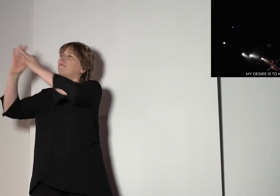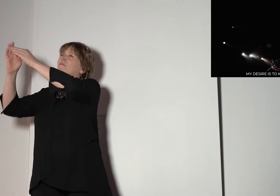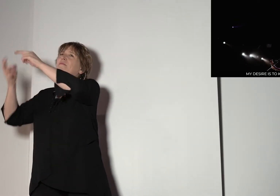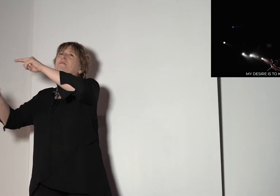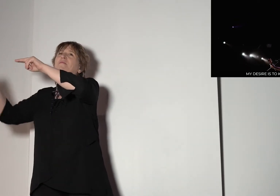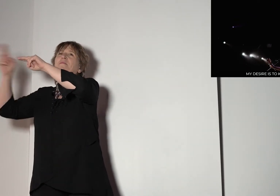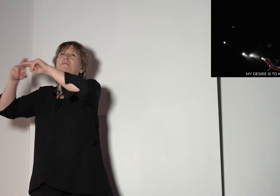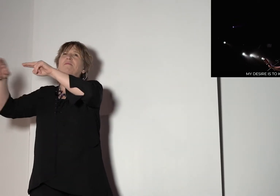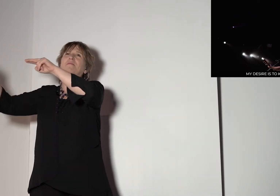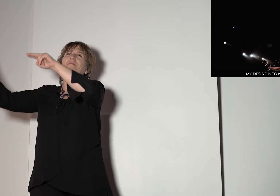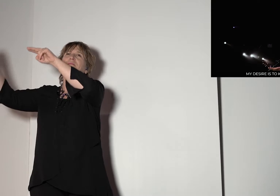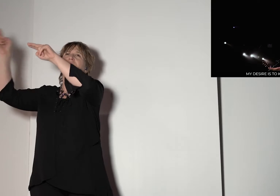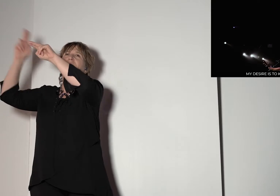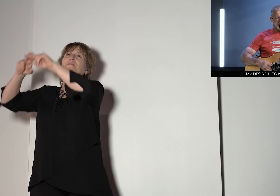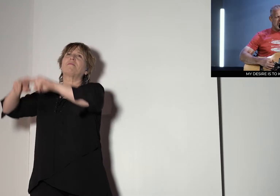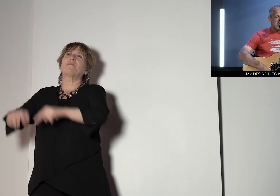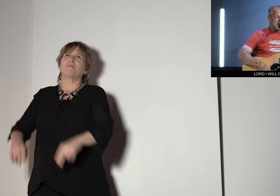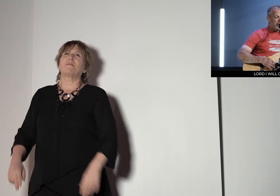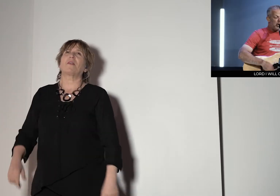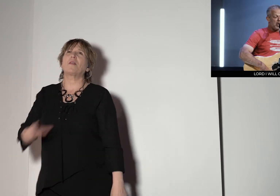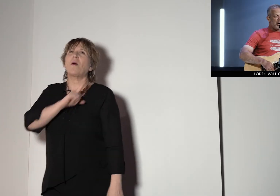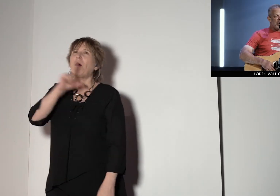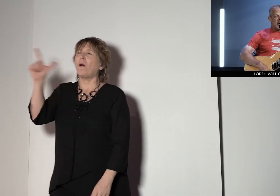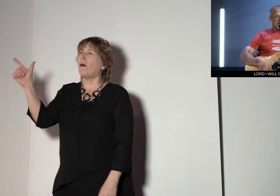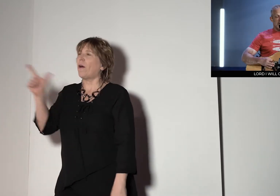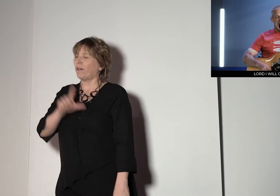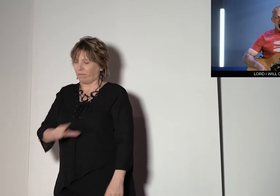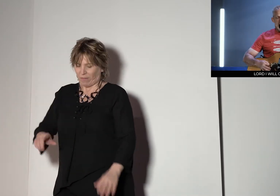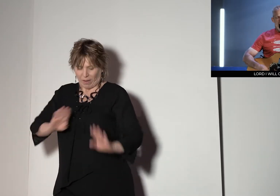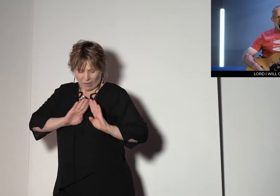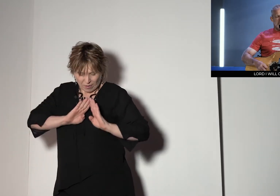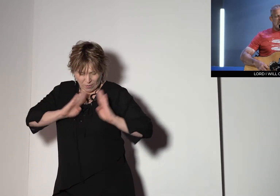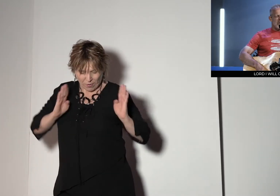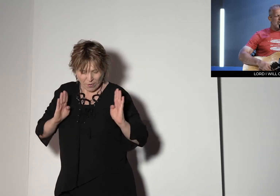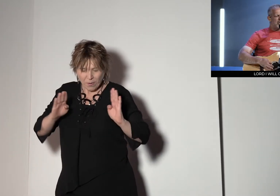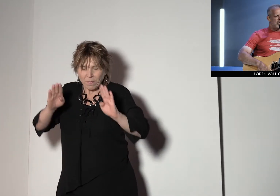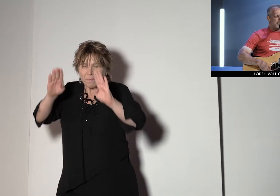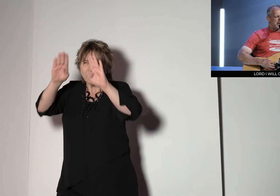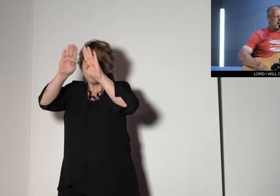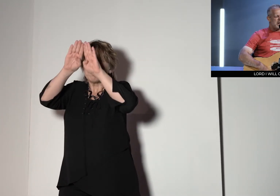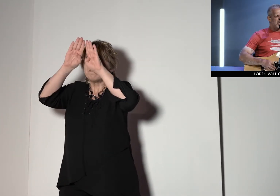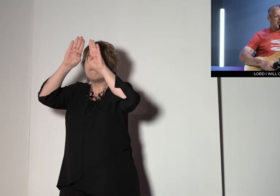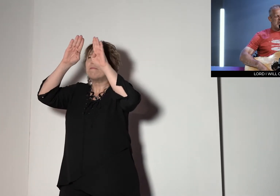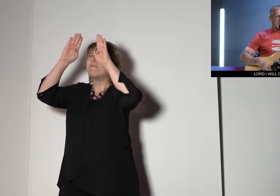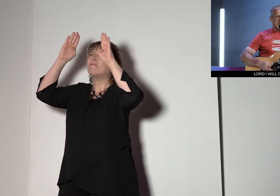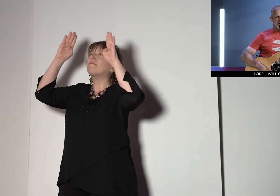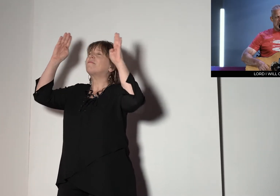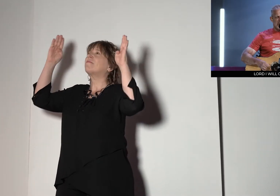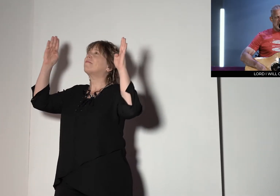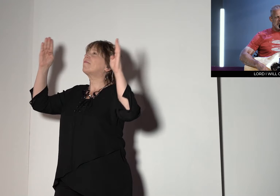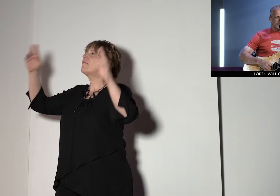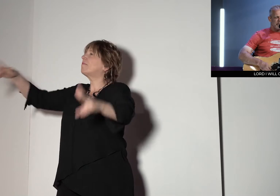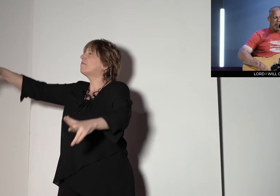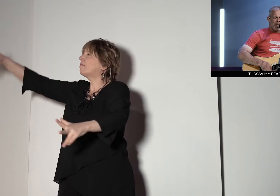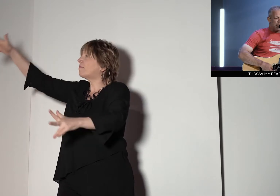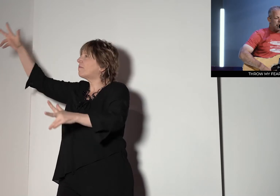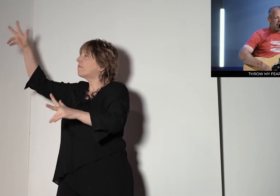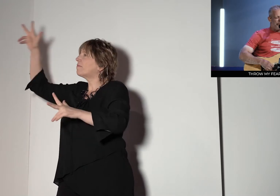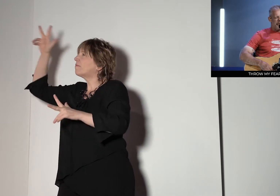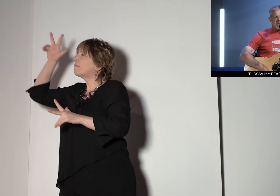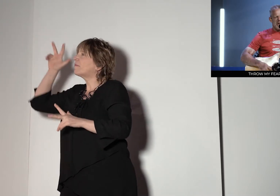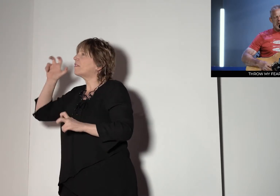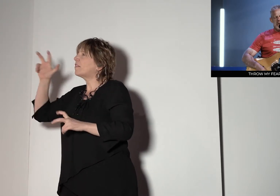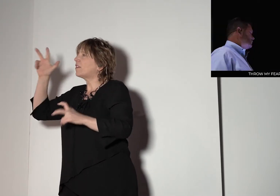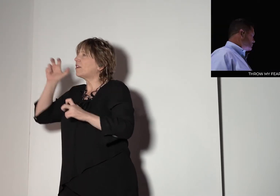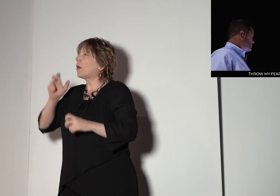know you deeper. Lord, I will open up again, throw